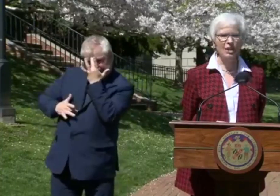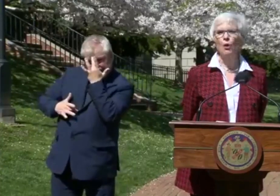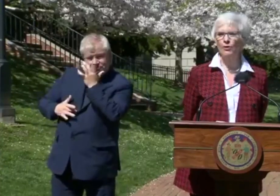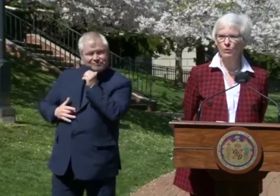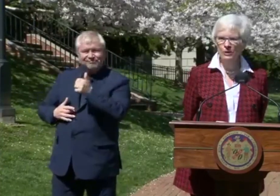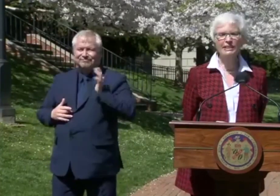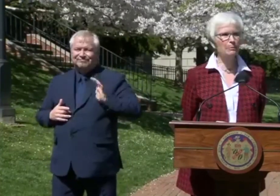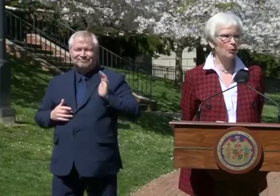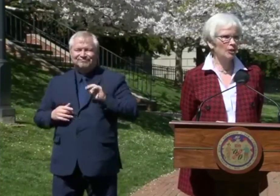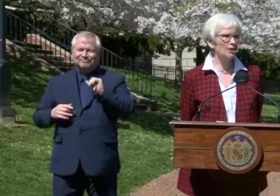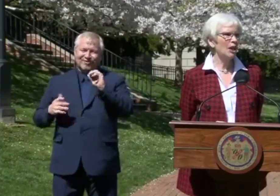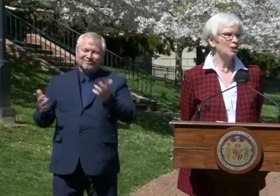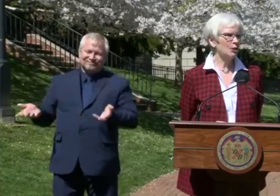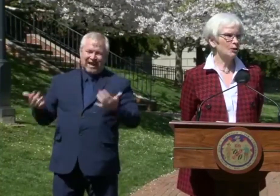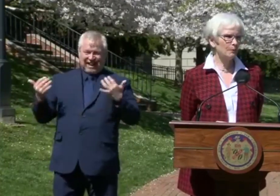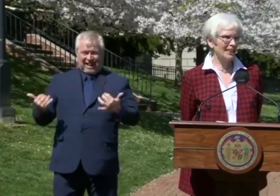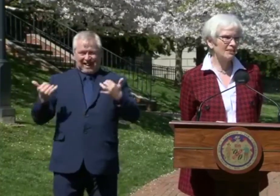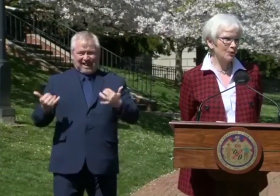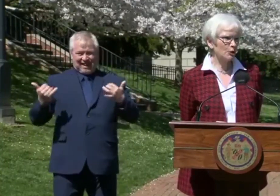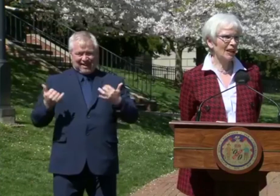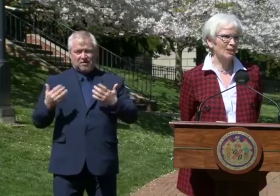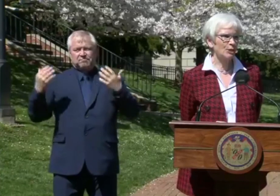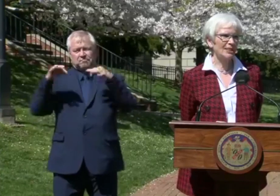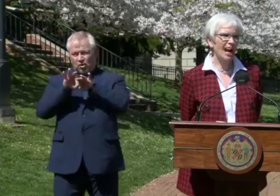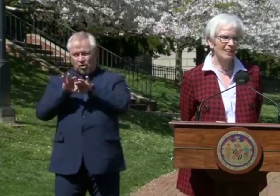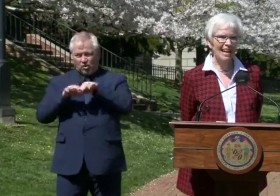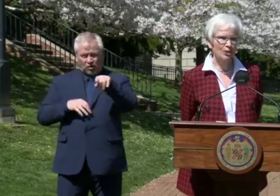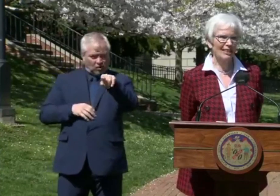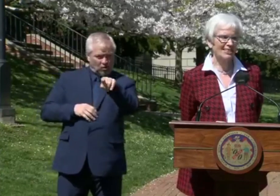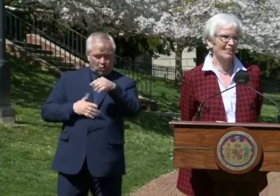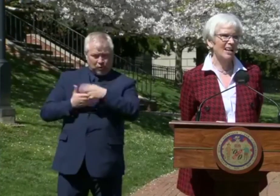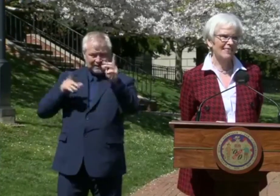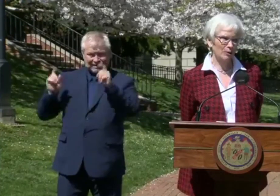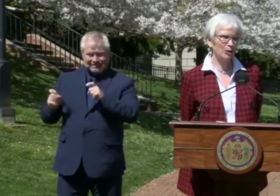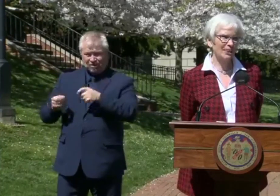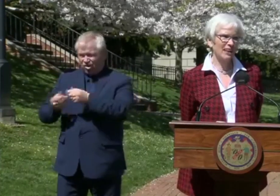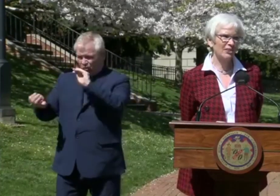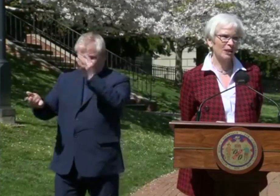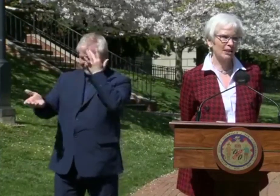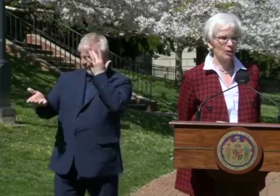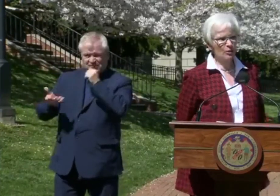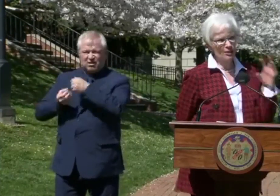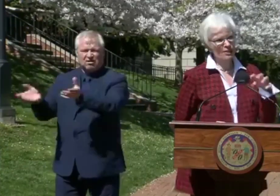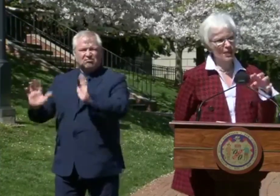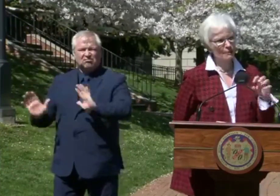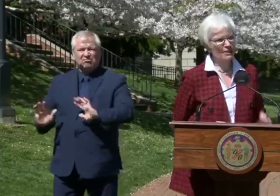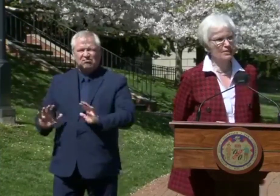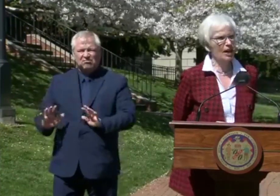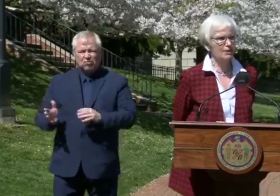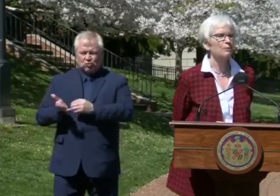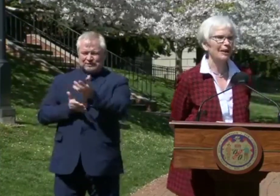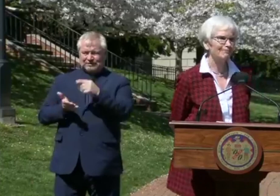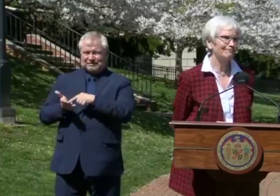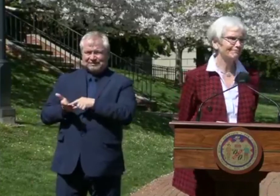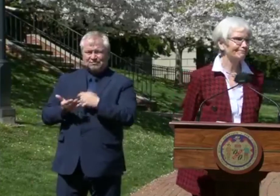test where it's really important to the individual and to the contact tracing that we're doing in order to stop this